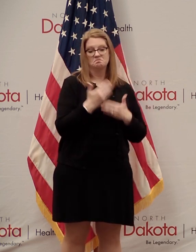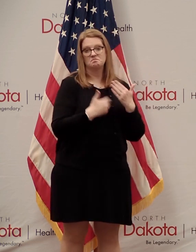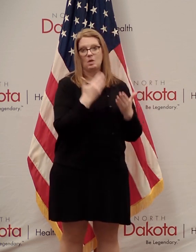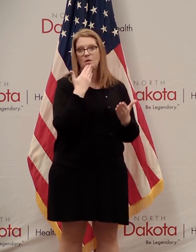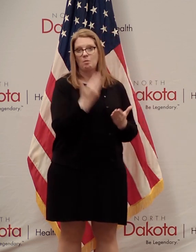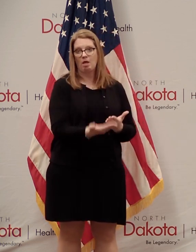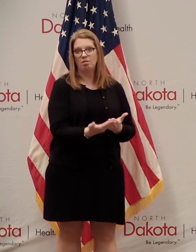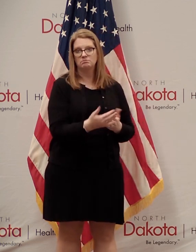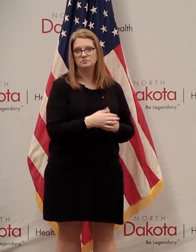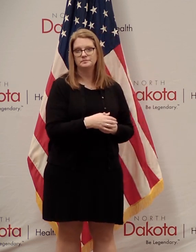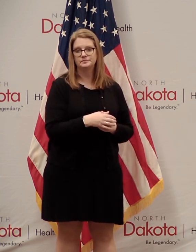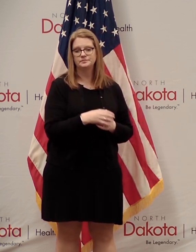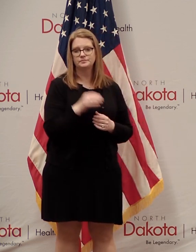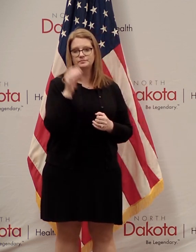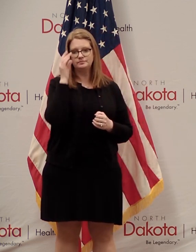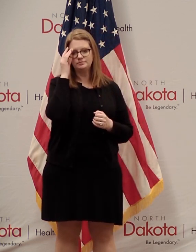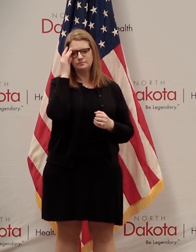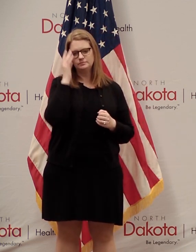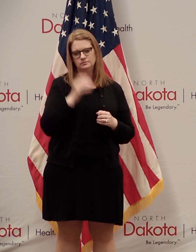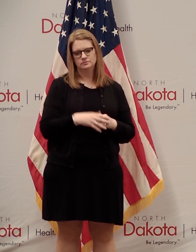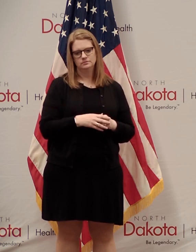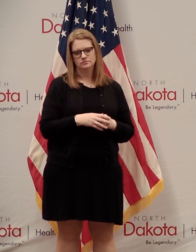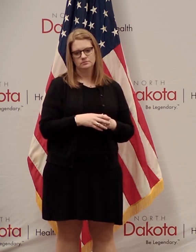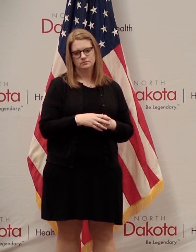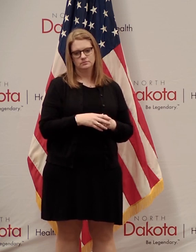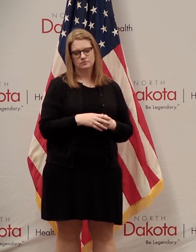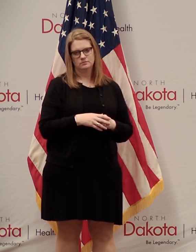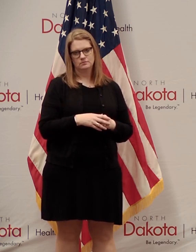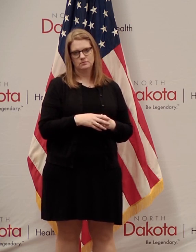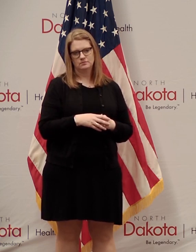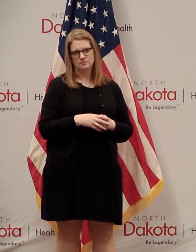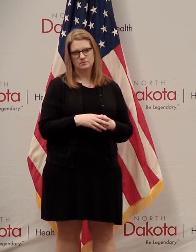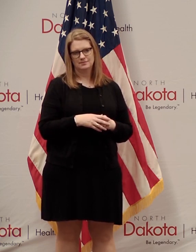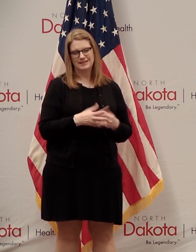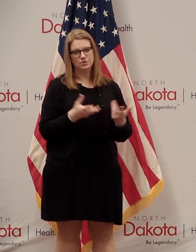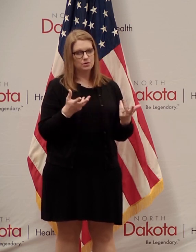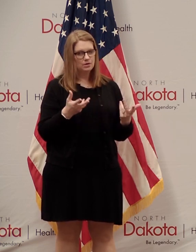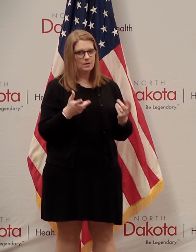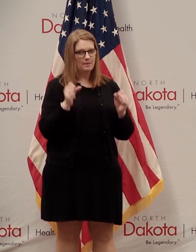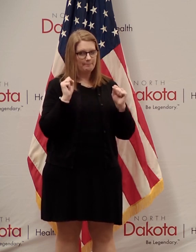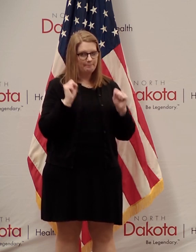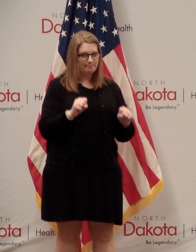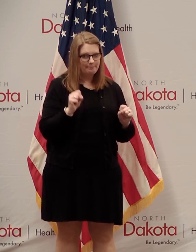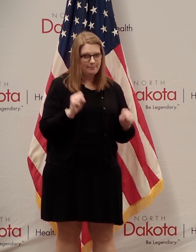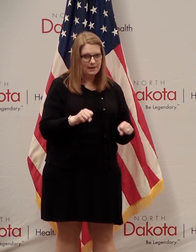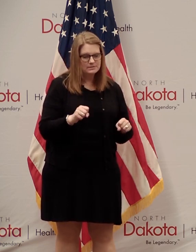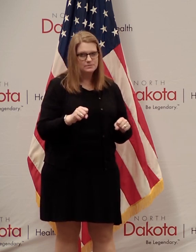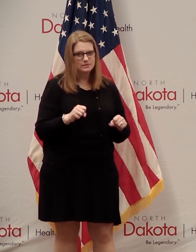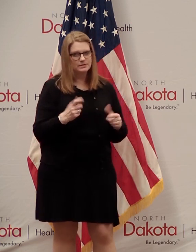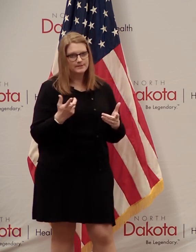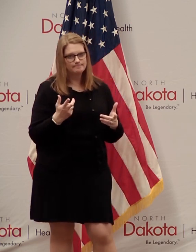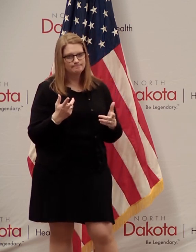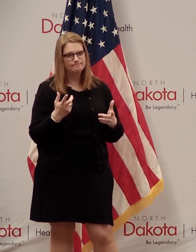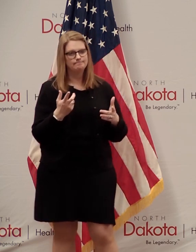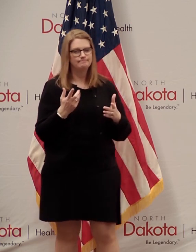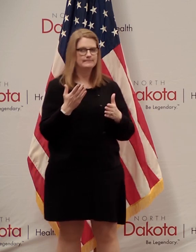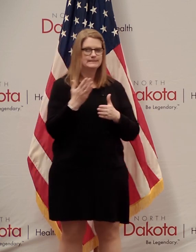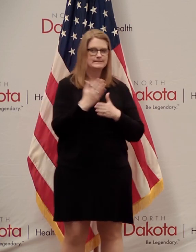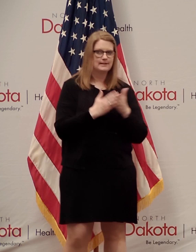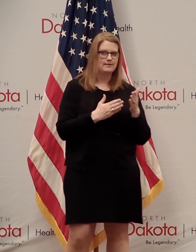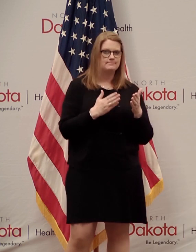We haven't given up any, we haven't given up completely on the idea that we could have somehow, some